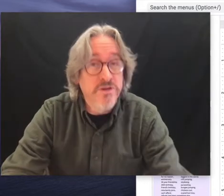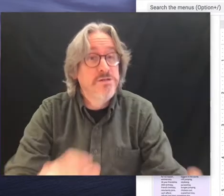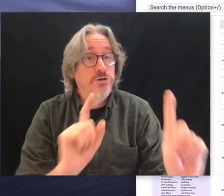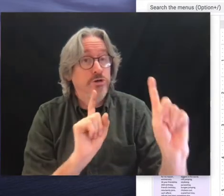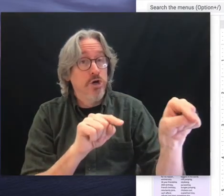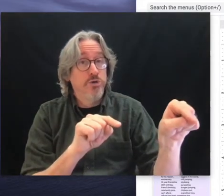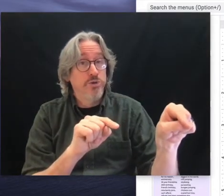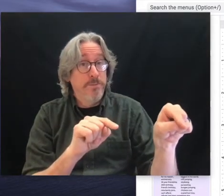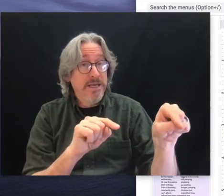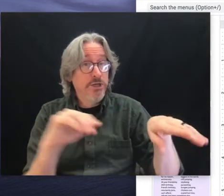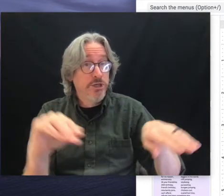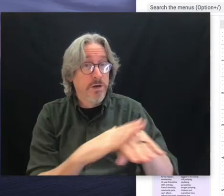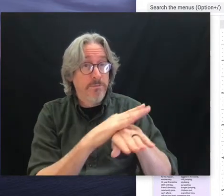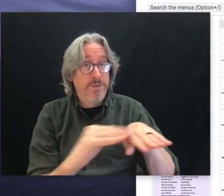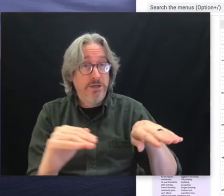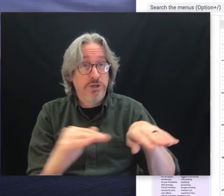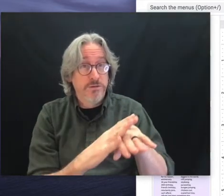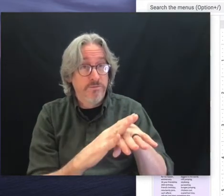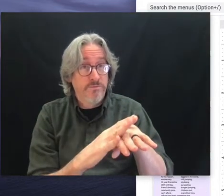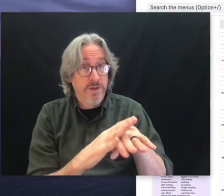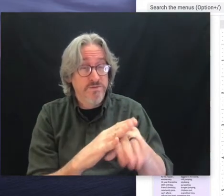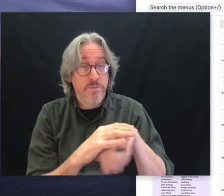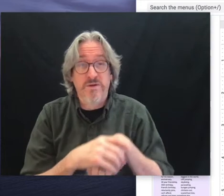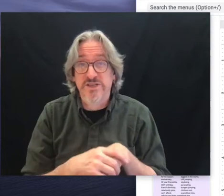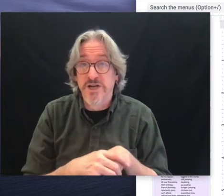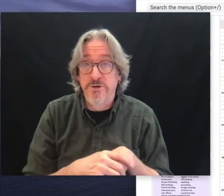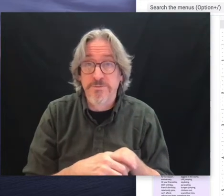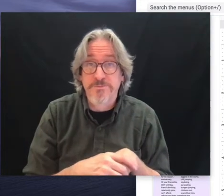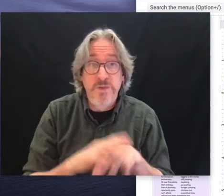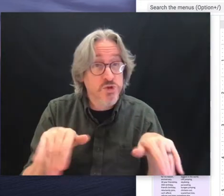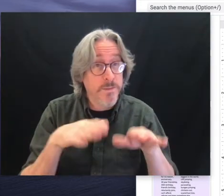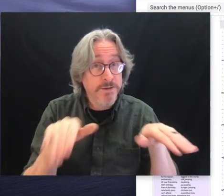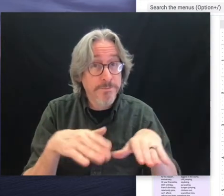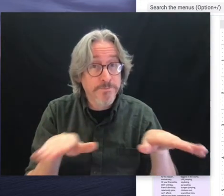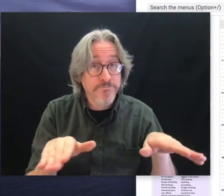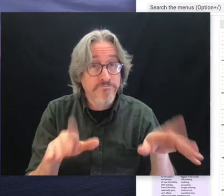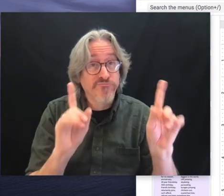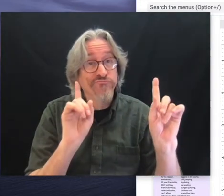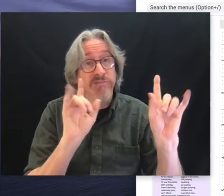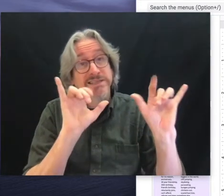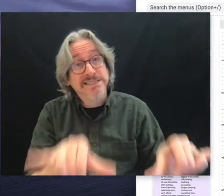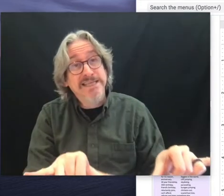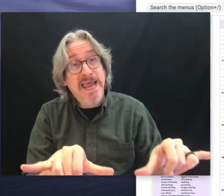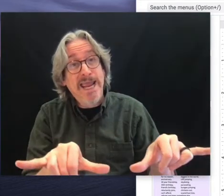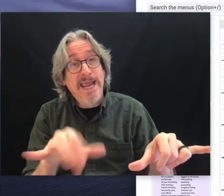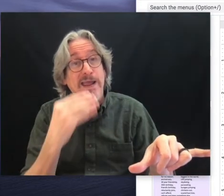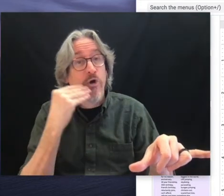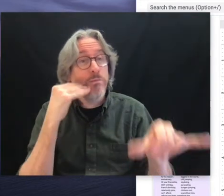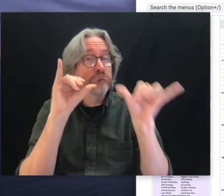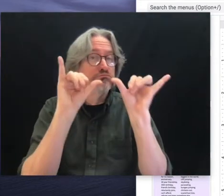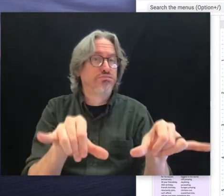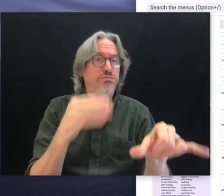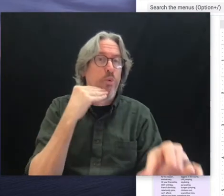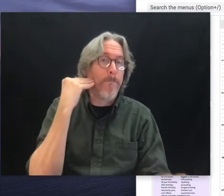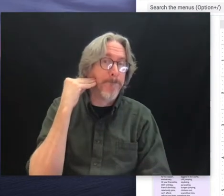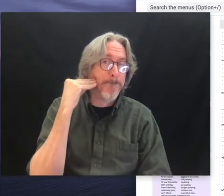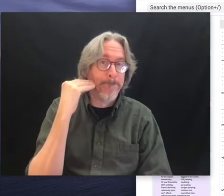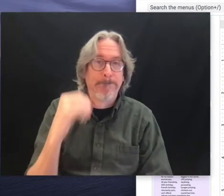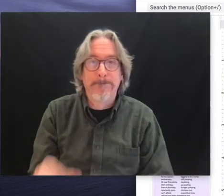Other things, you could go to the beach, right? Beach, that was from a previous chapter. Swimming. Stay home.